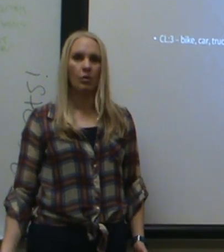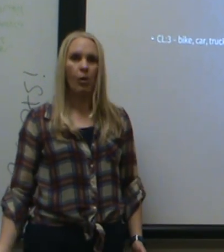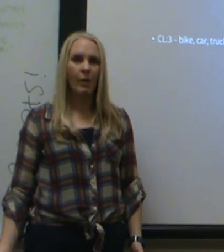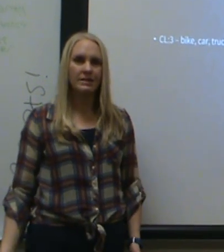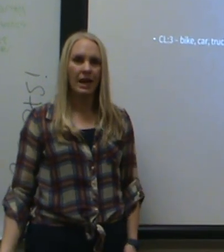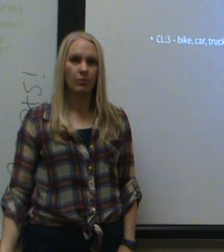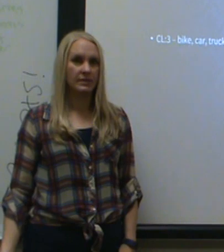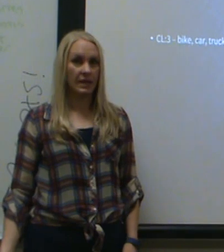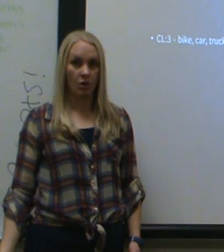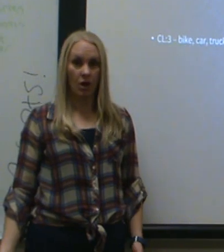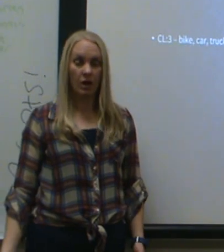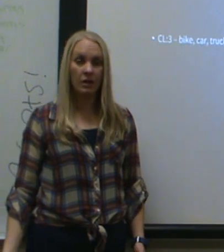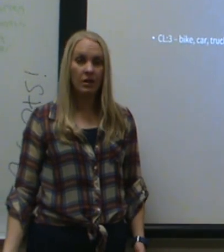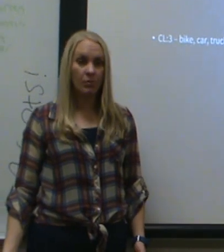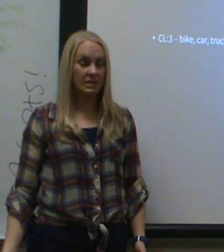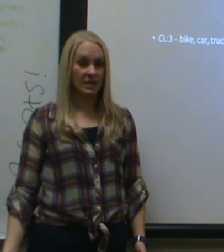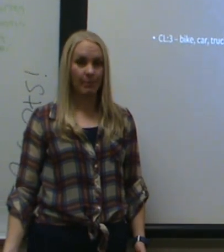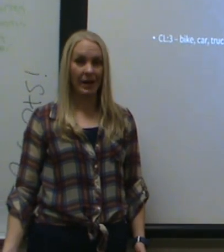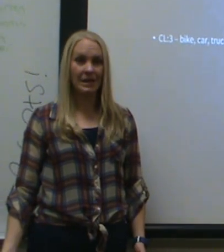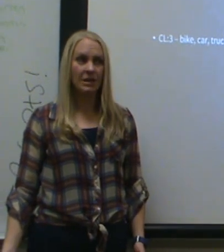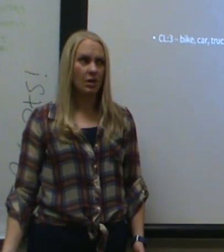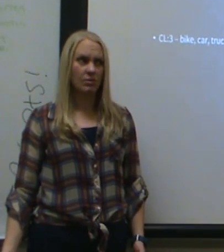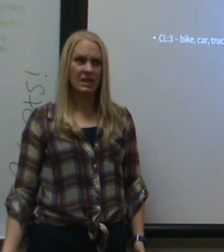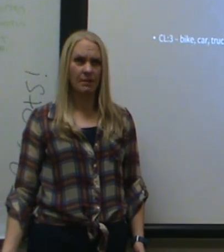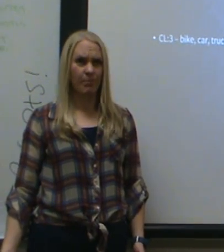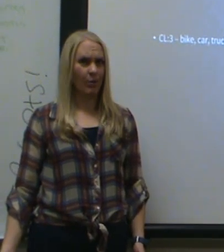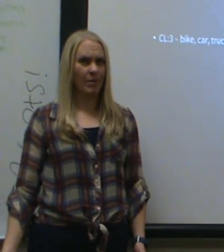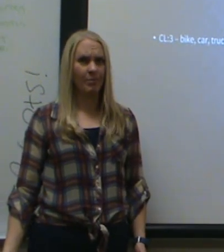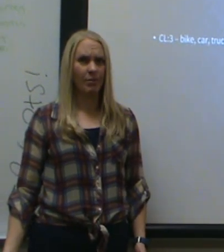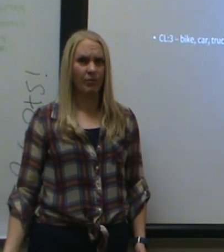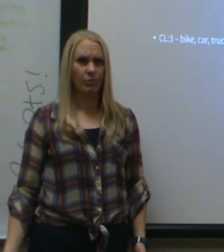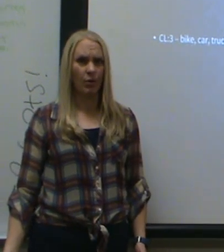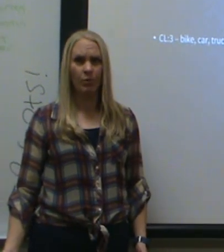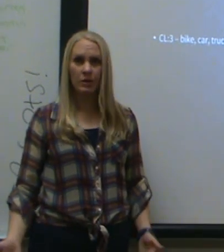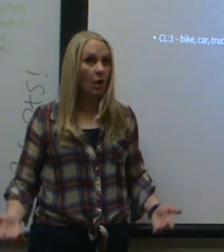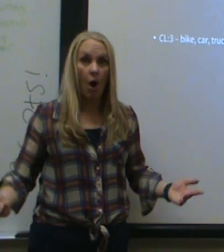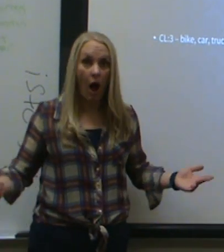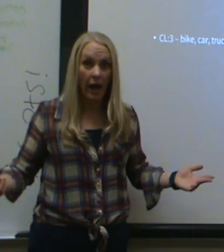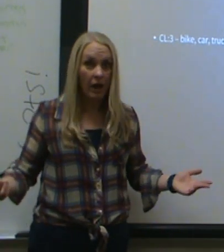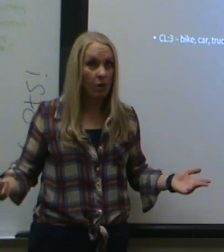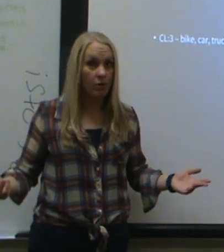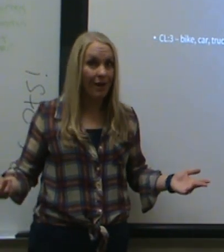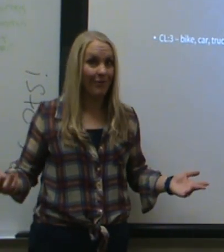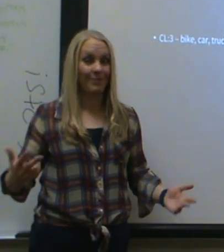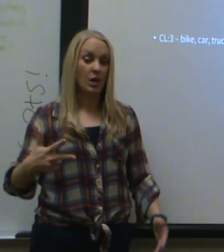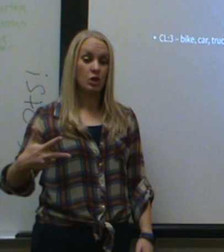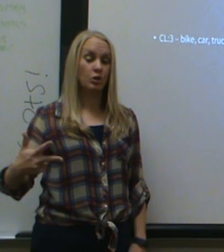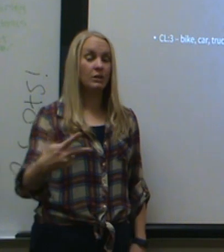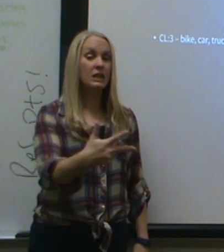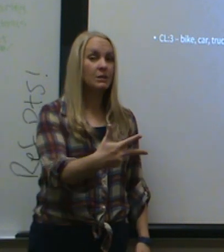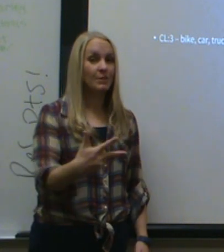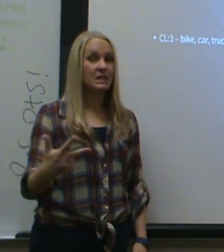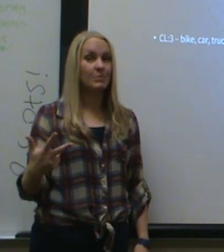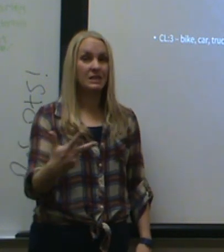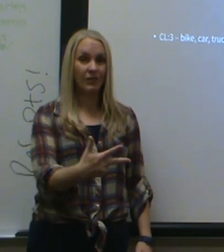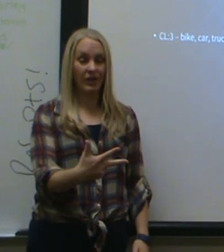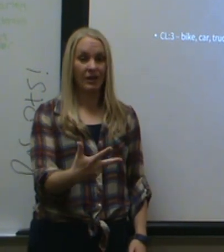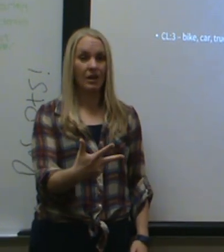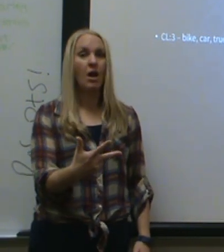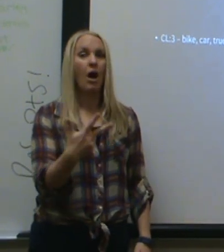what was that? Was that a car? Was that a bike? Was that a boat in the middle of the road? I don't know. You need to be specific